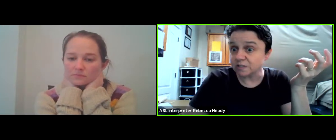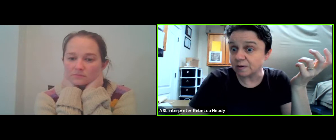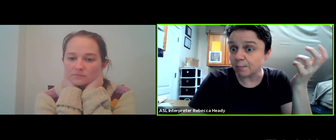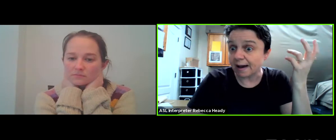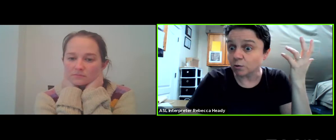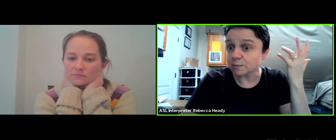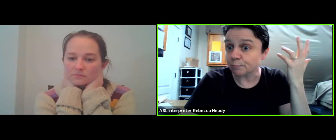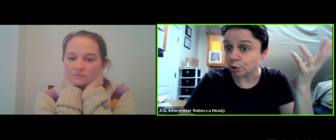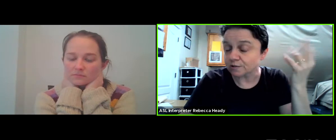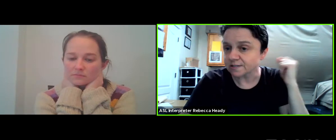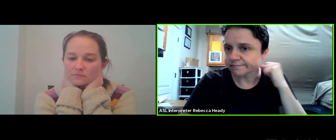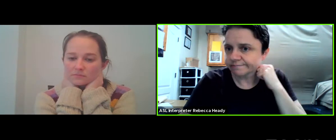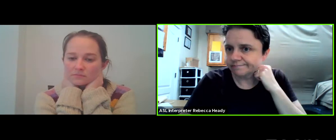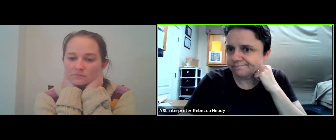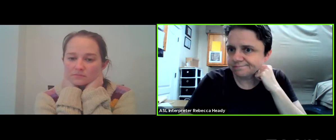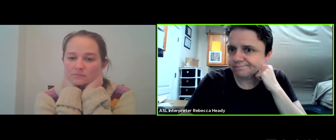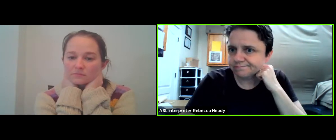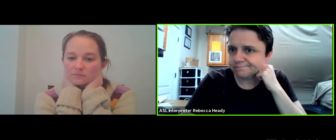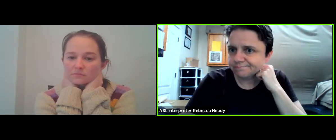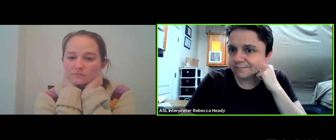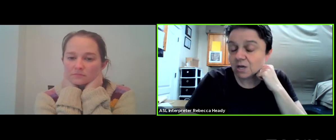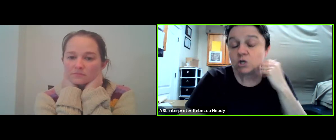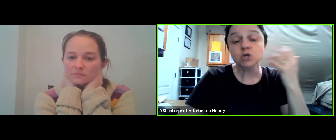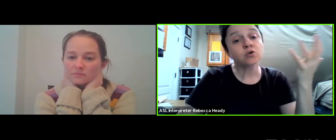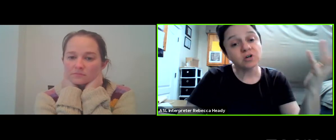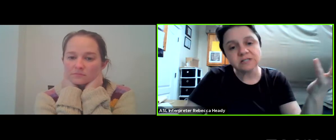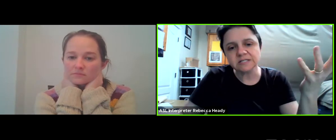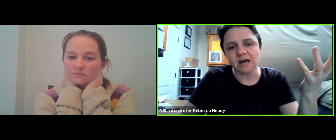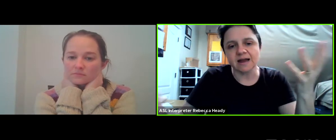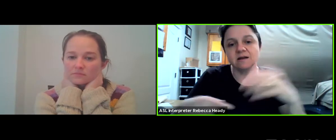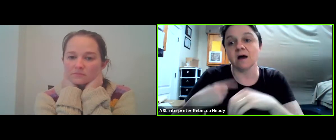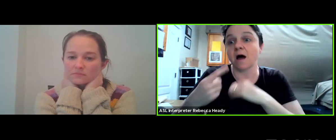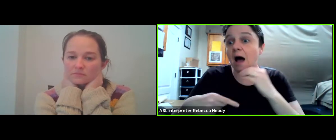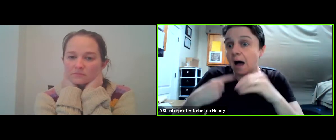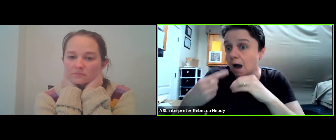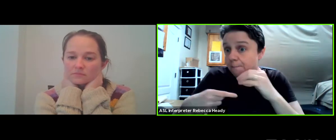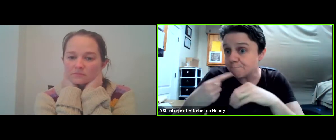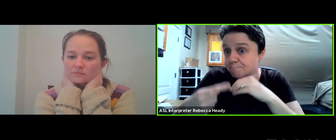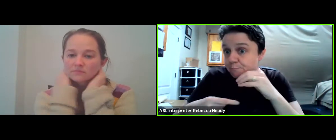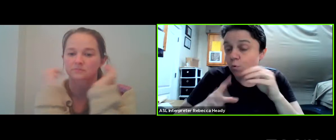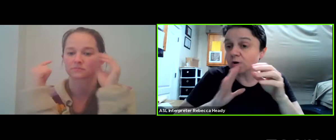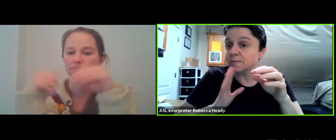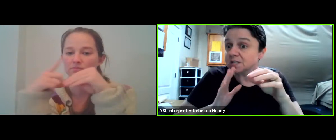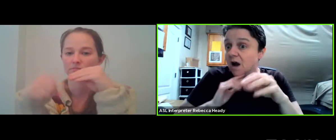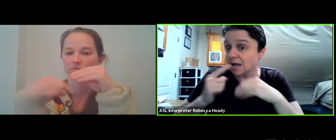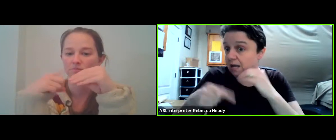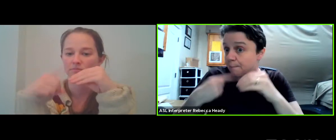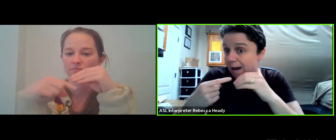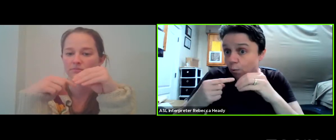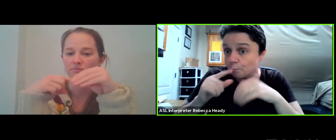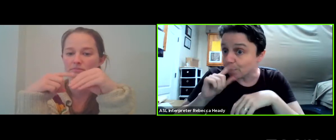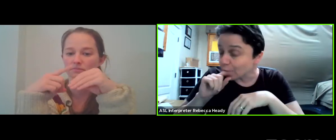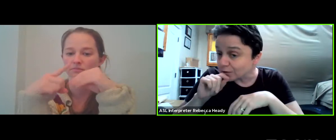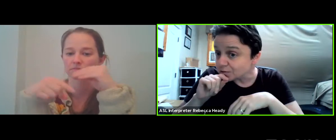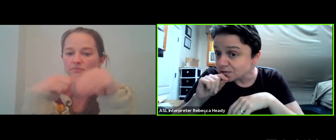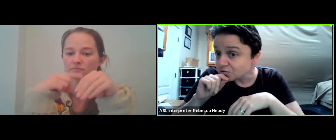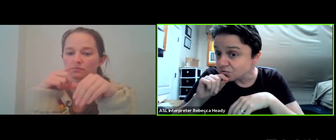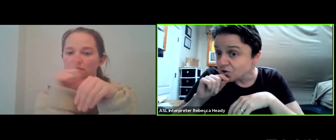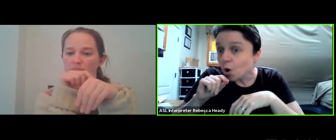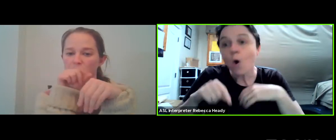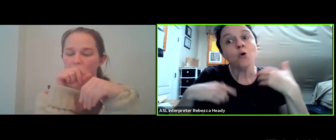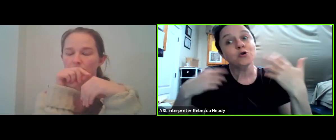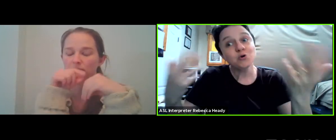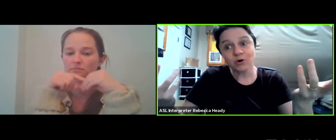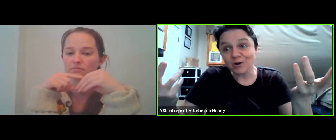discussion is going to be about birds. You could sign, we're going to be talking about